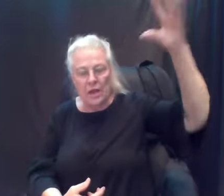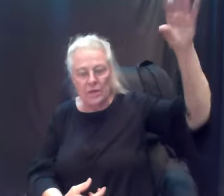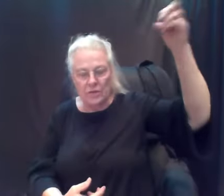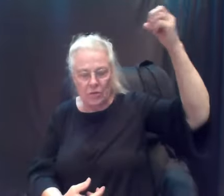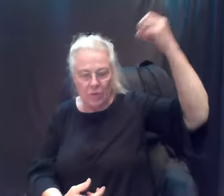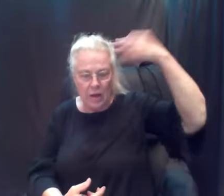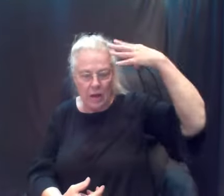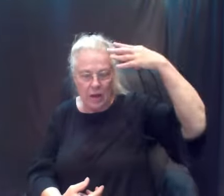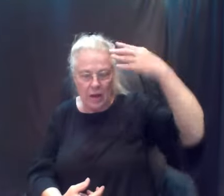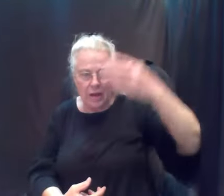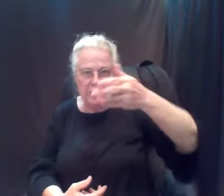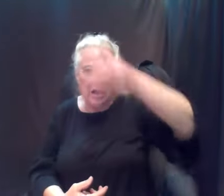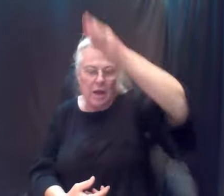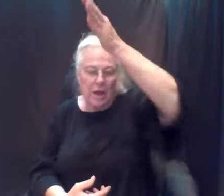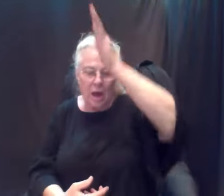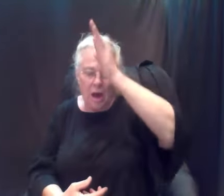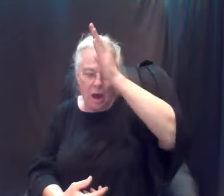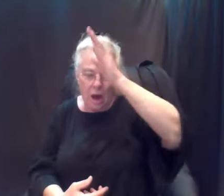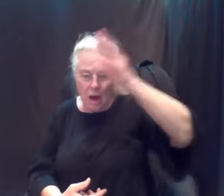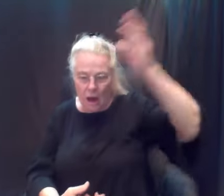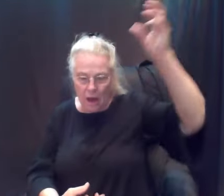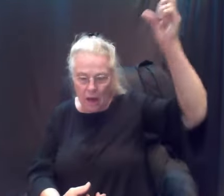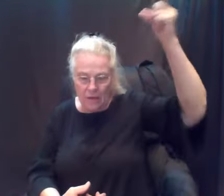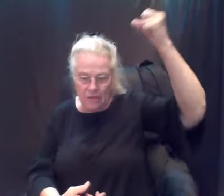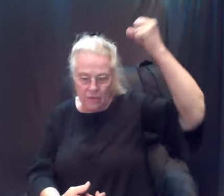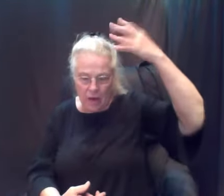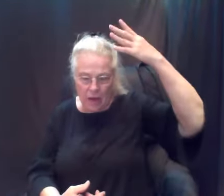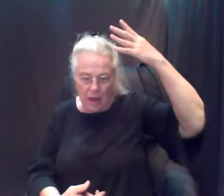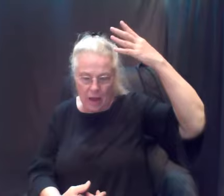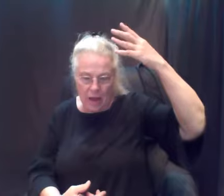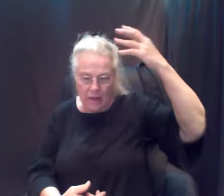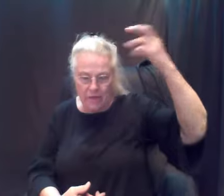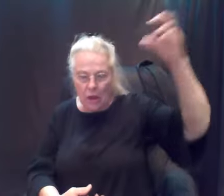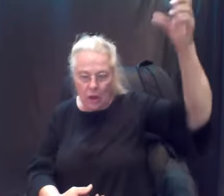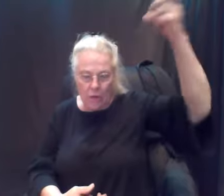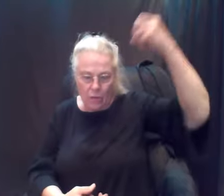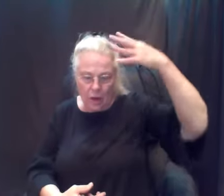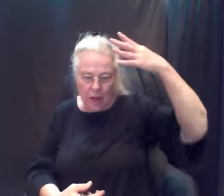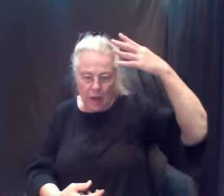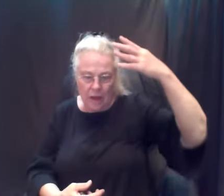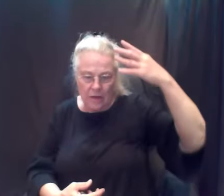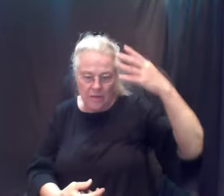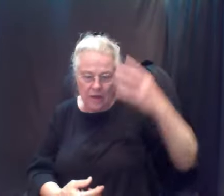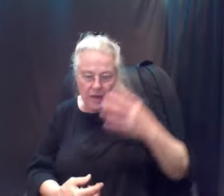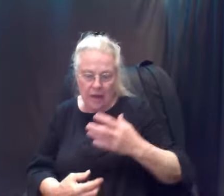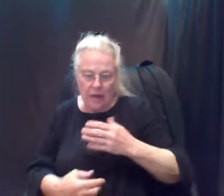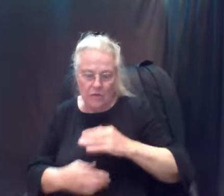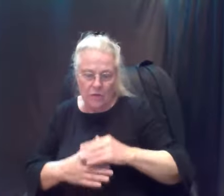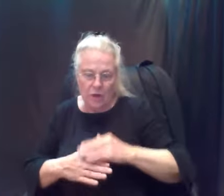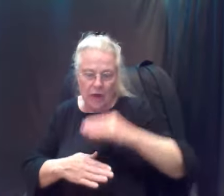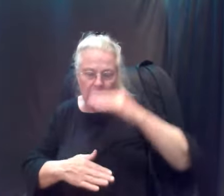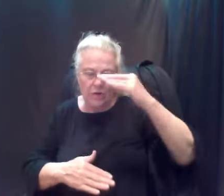Grace, grace, God's grace, grace that is greater